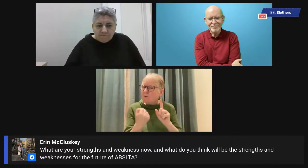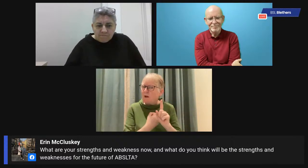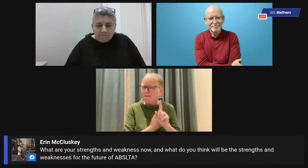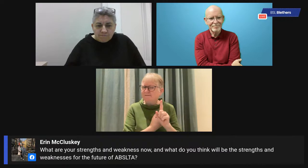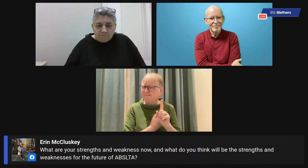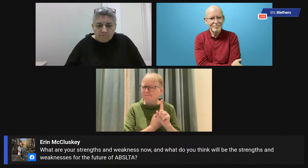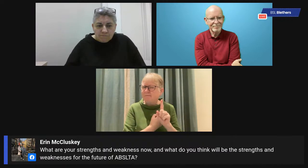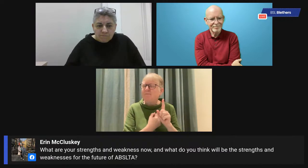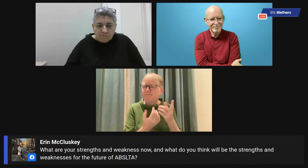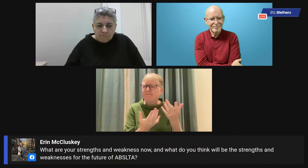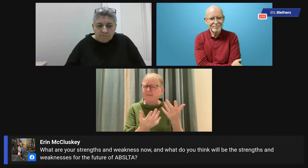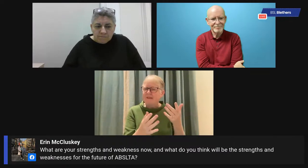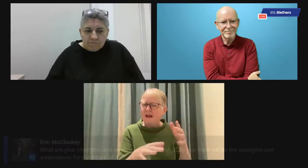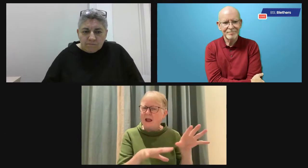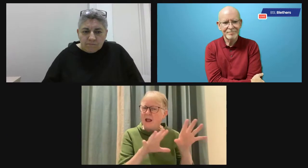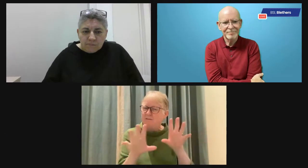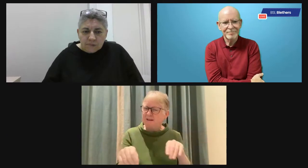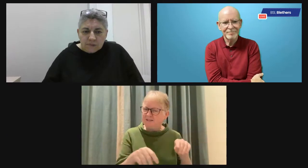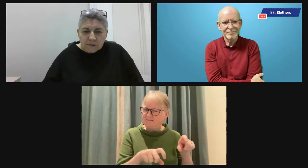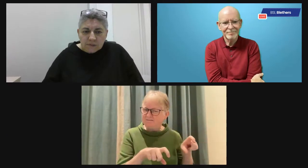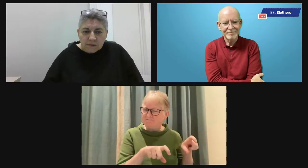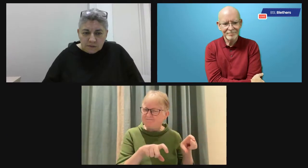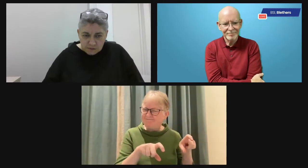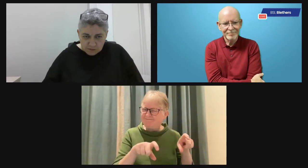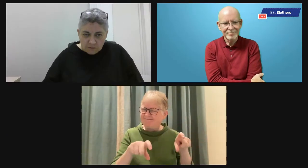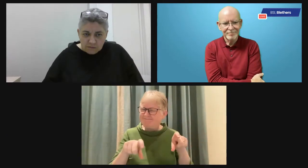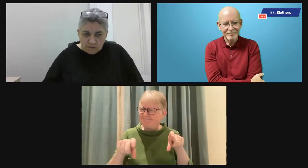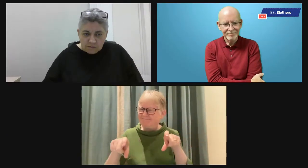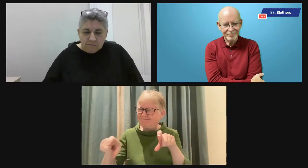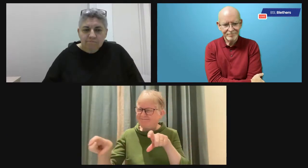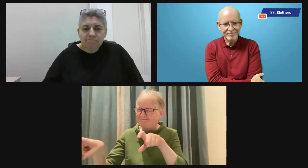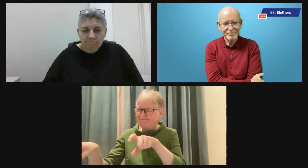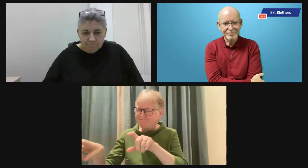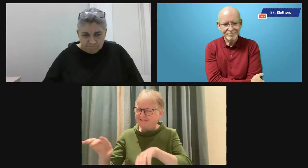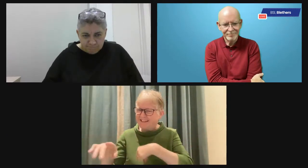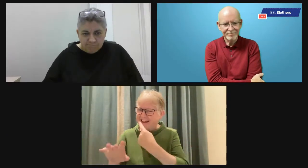in terms of strengths, Erin, I would say that